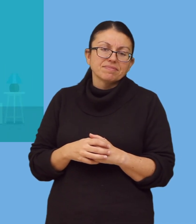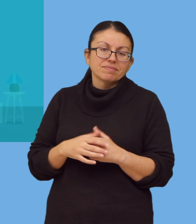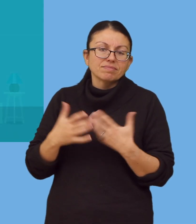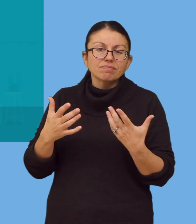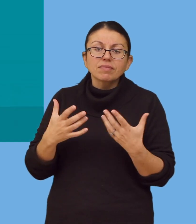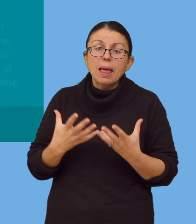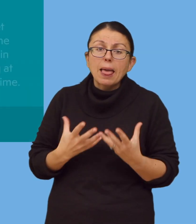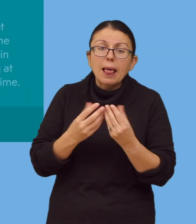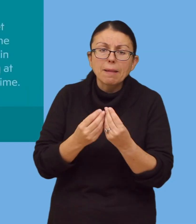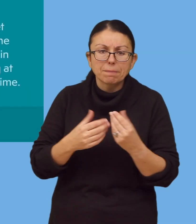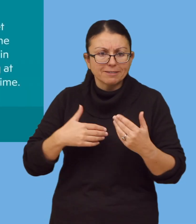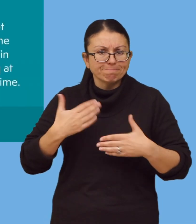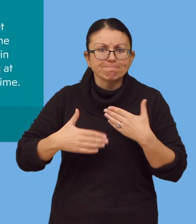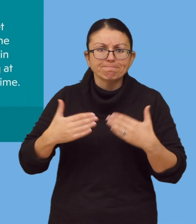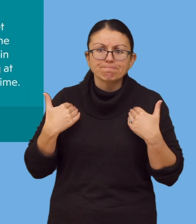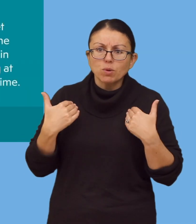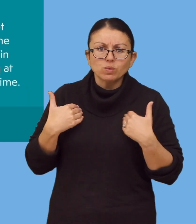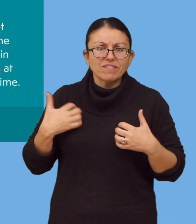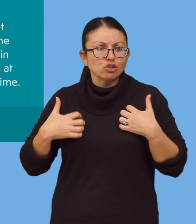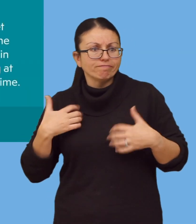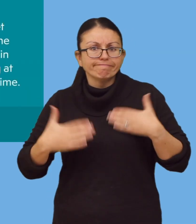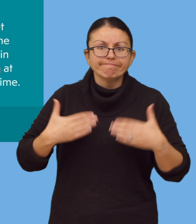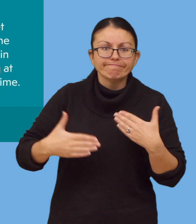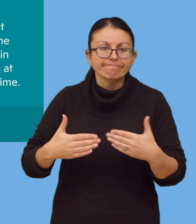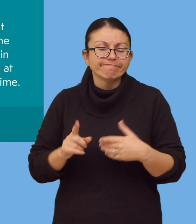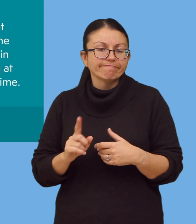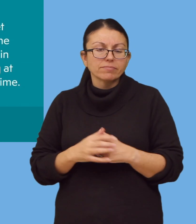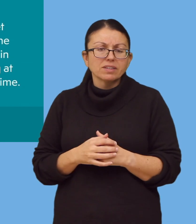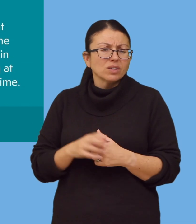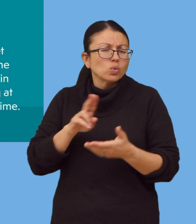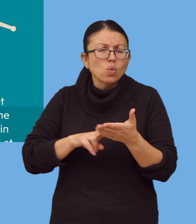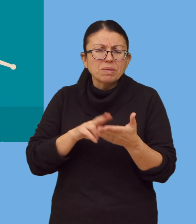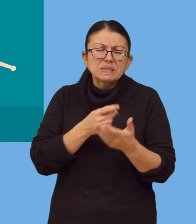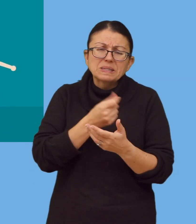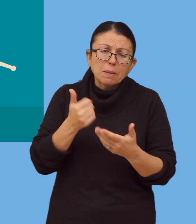Try and get into a routine and get up in the morning at your regular time.